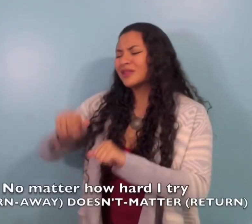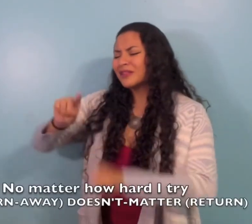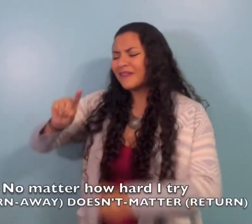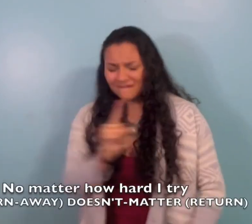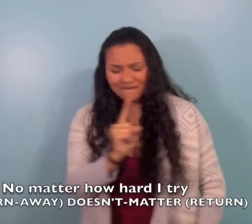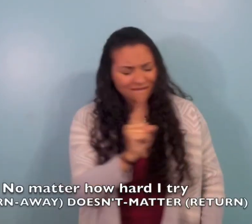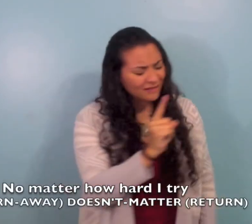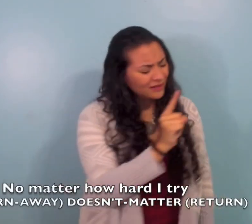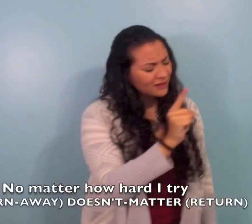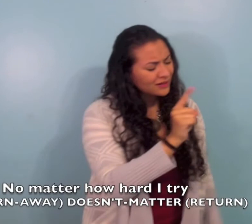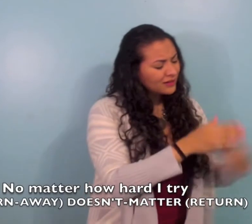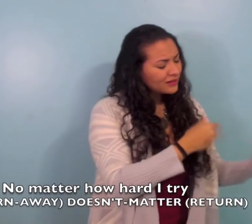how hard I try.